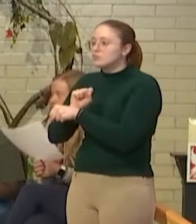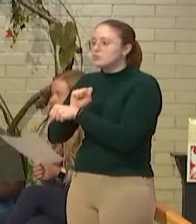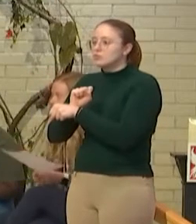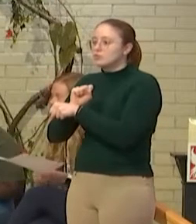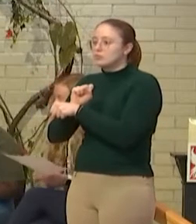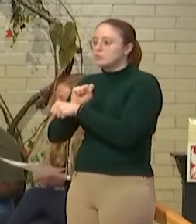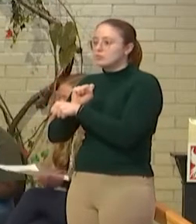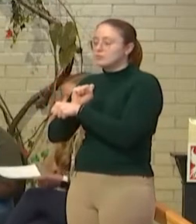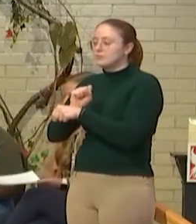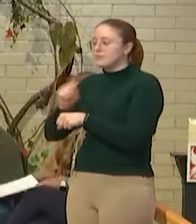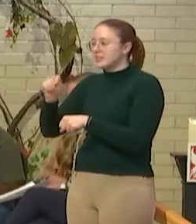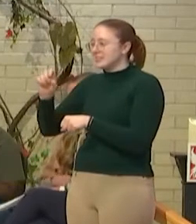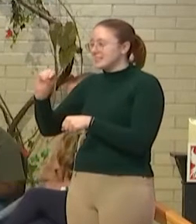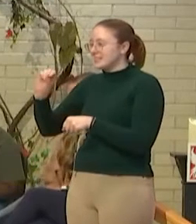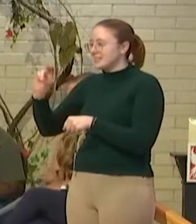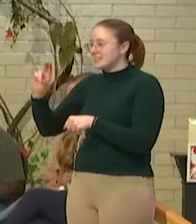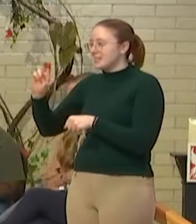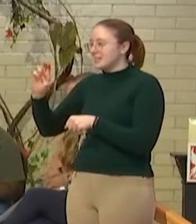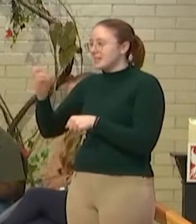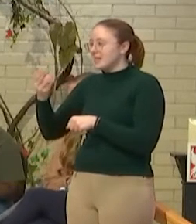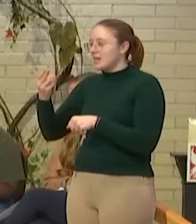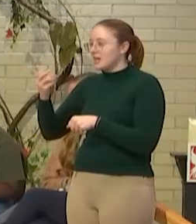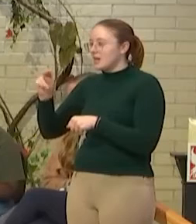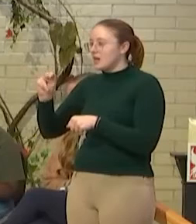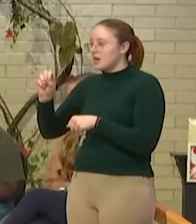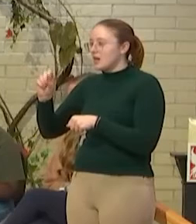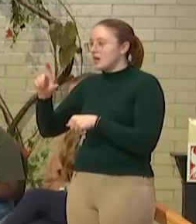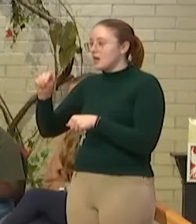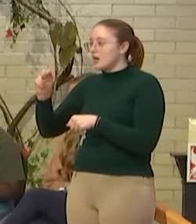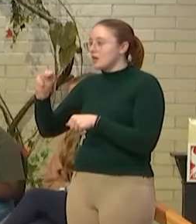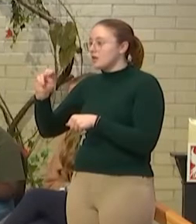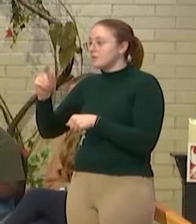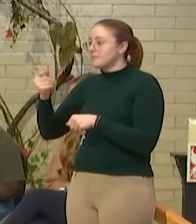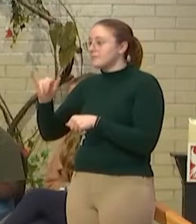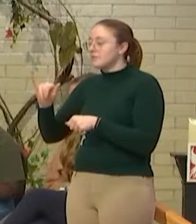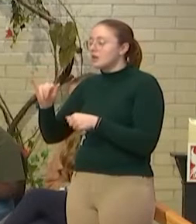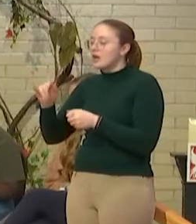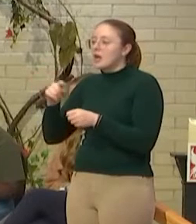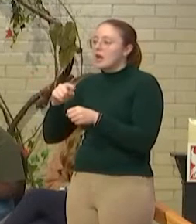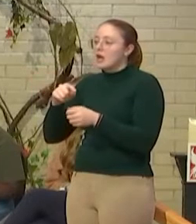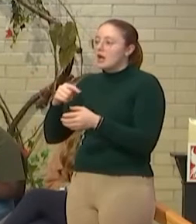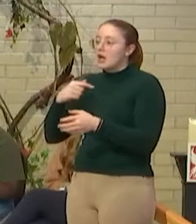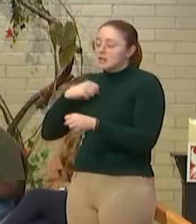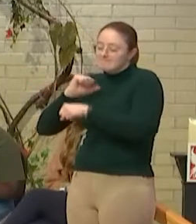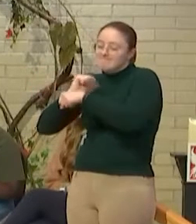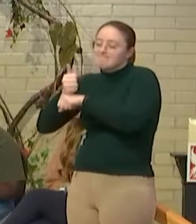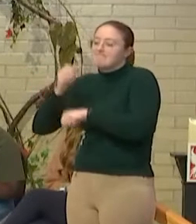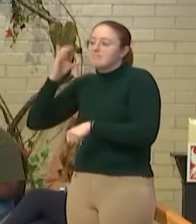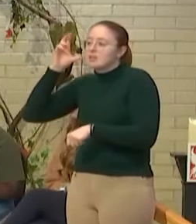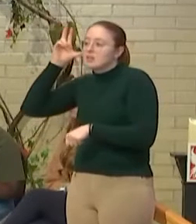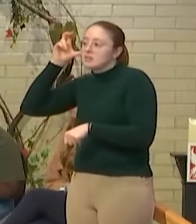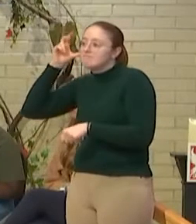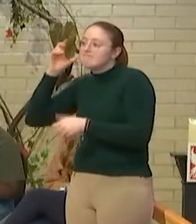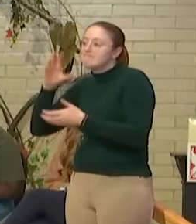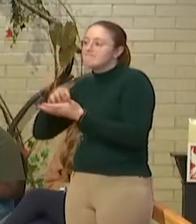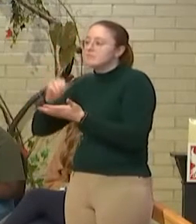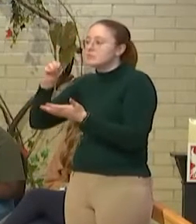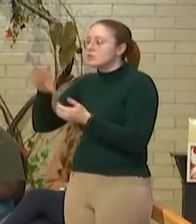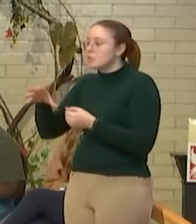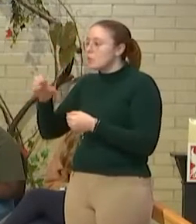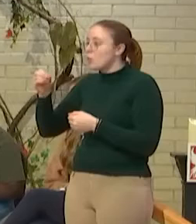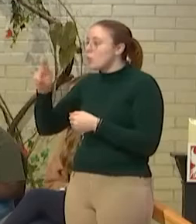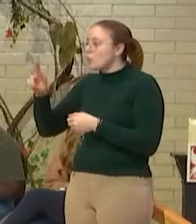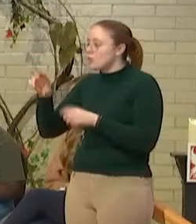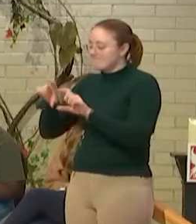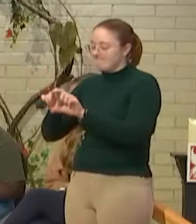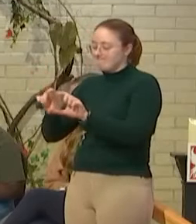once our students have met with Judy, they come to me and I help set up audiobooks. I am the one that does the captioning. So if you see captions on a